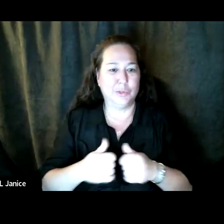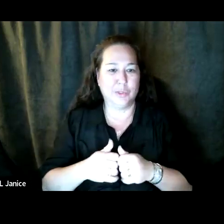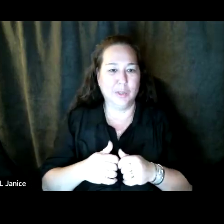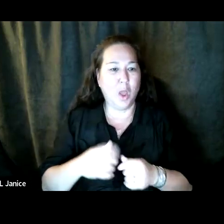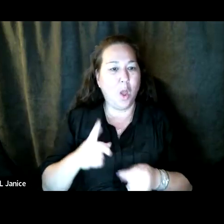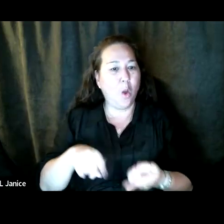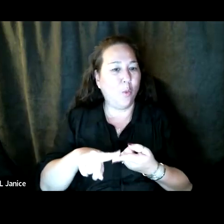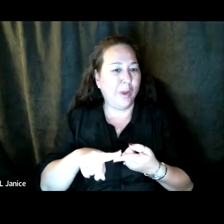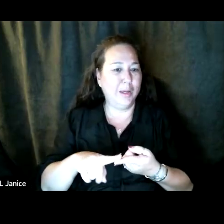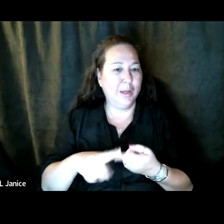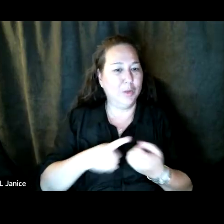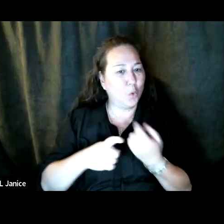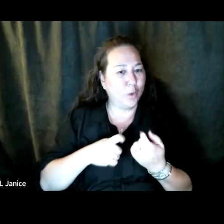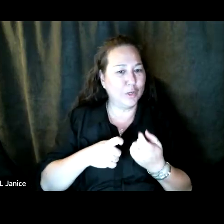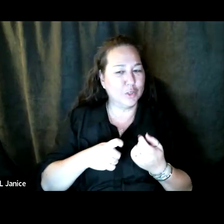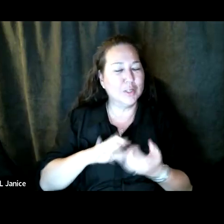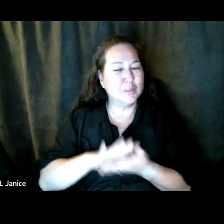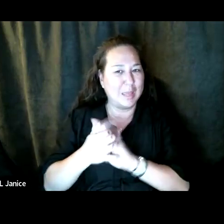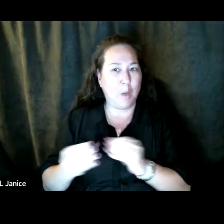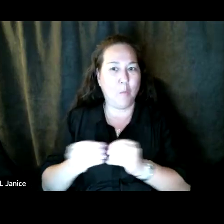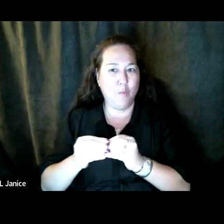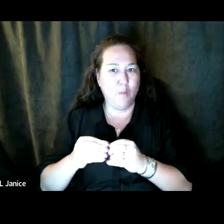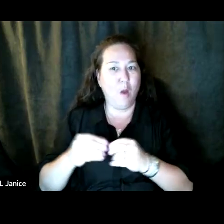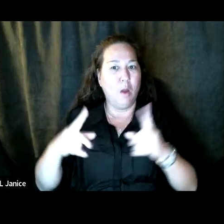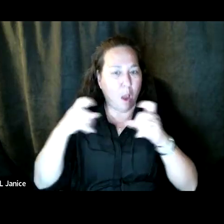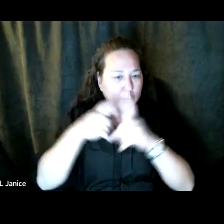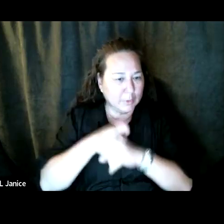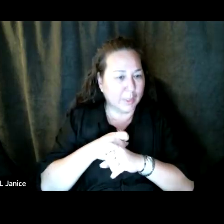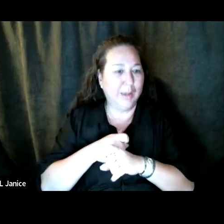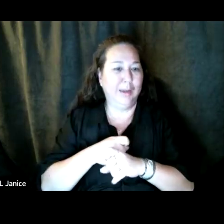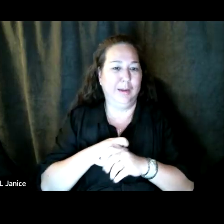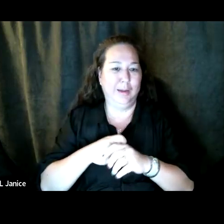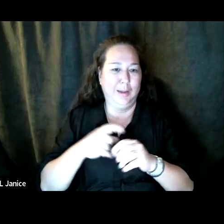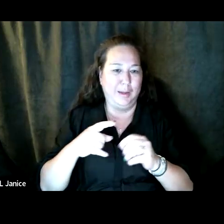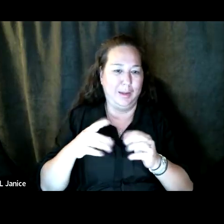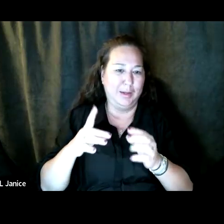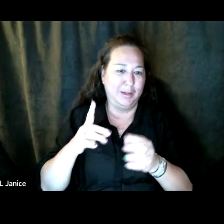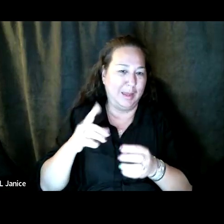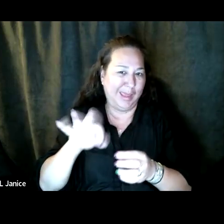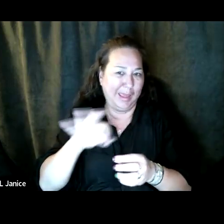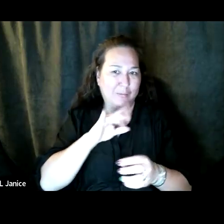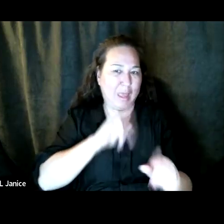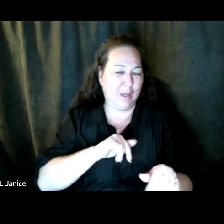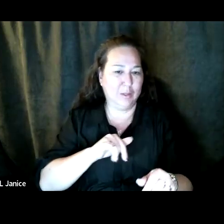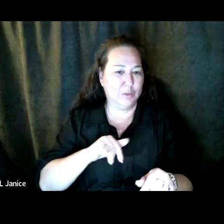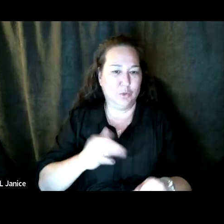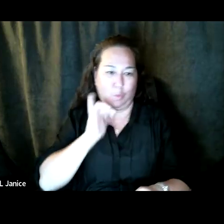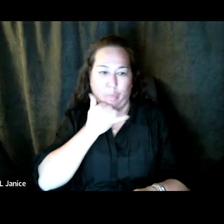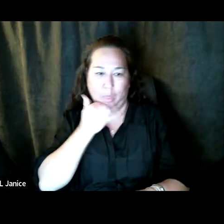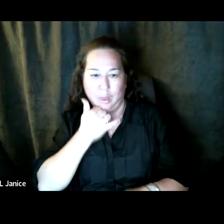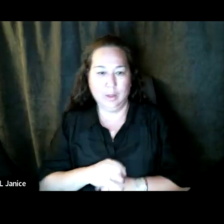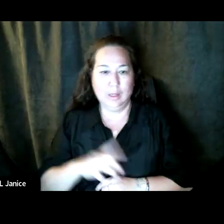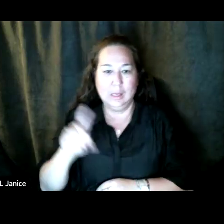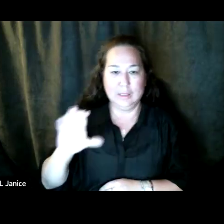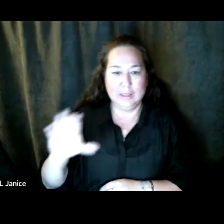certain number are answered incorrectly, and then the level of difficulty is lowered. December 12th. 30 seconds. December 12th, 5-year